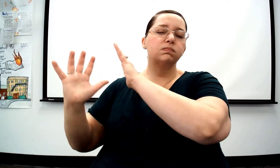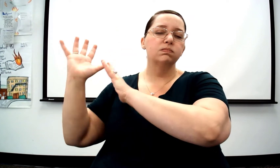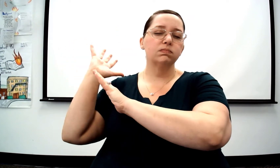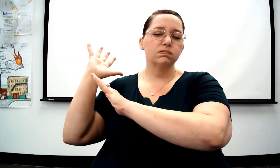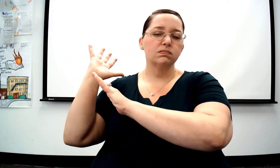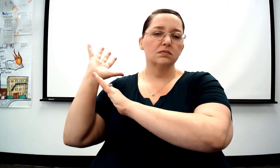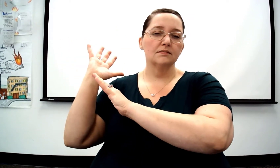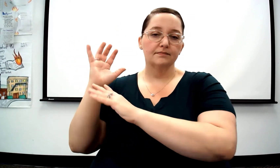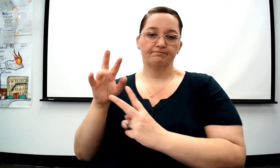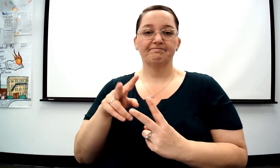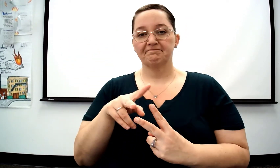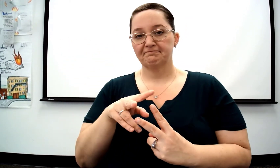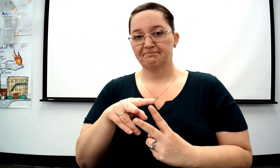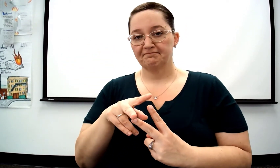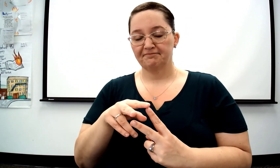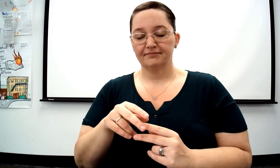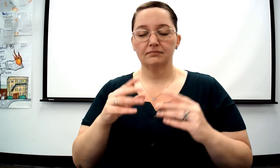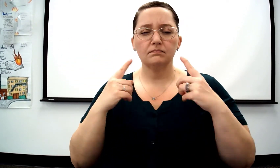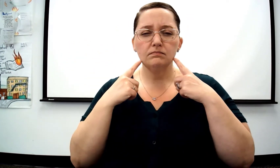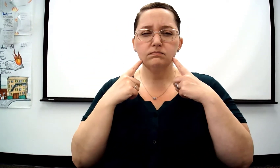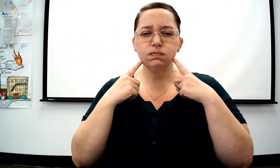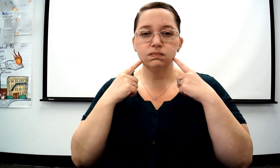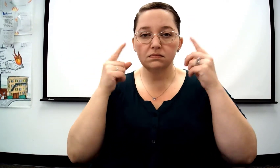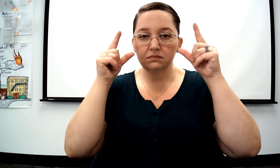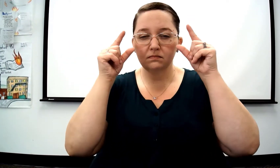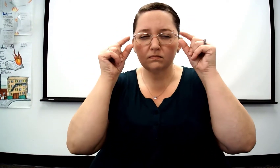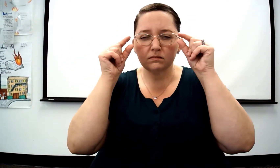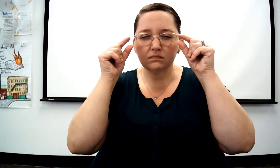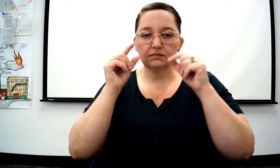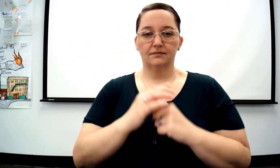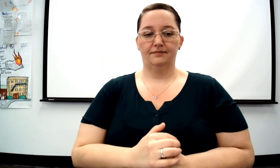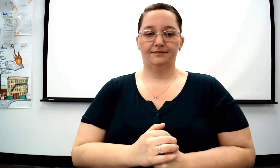your cheeks, squint your eyes.